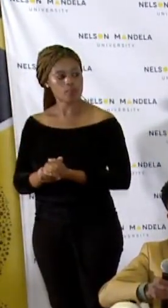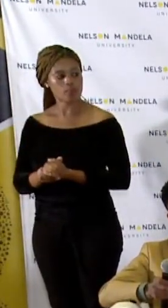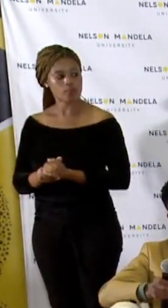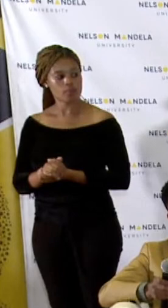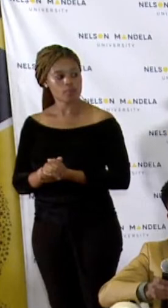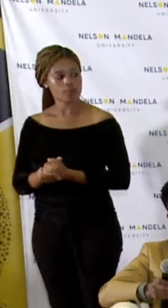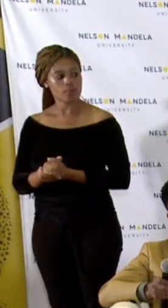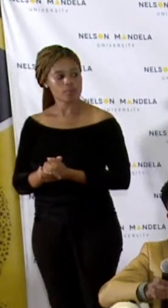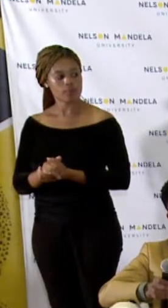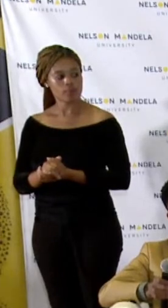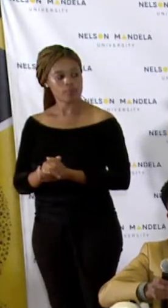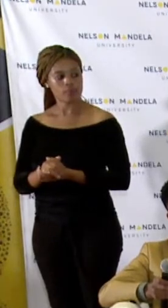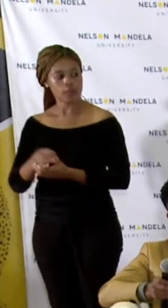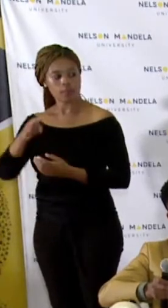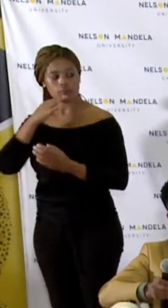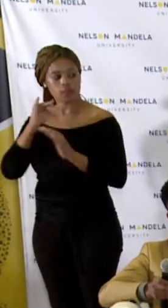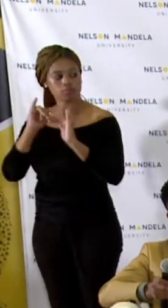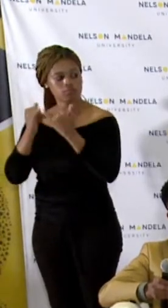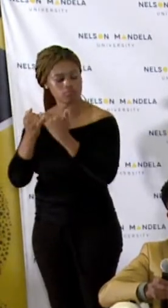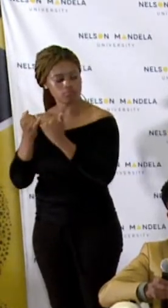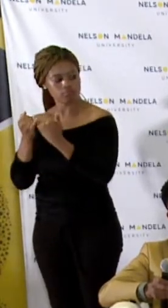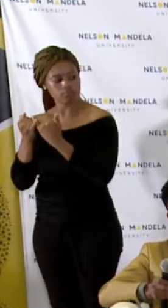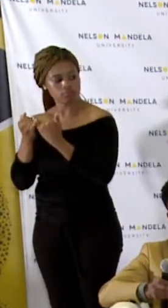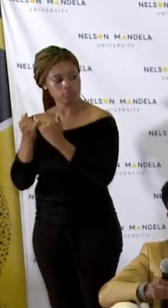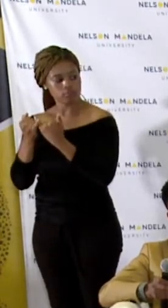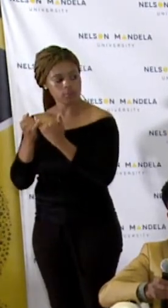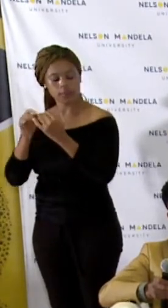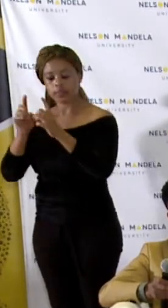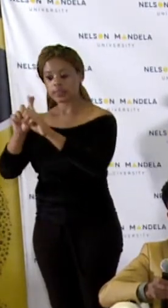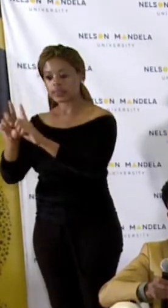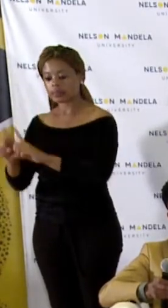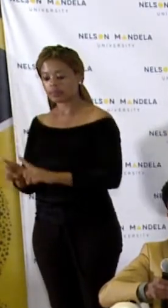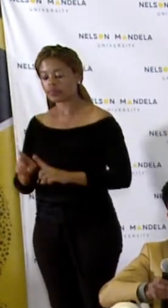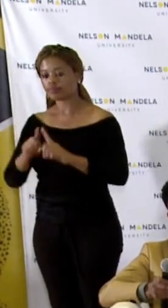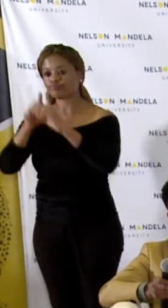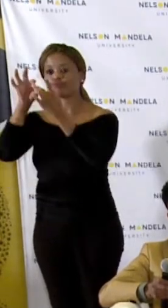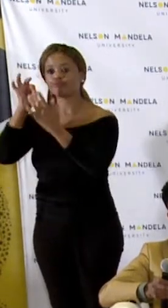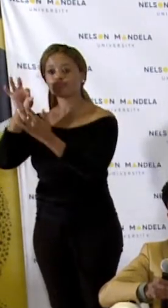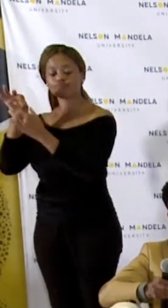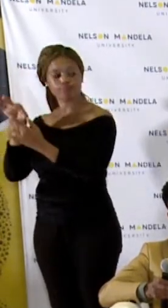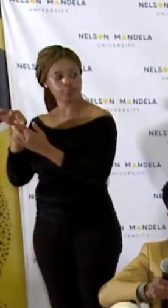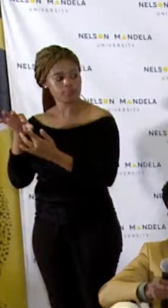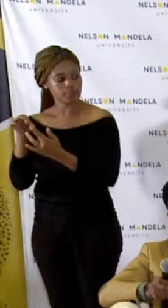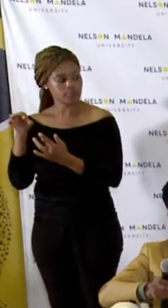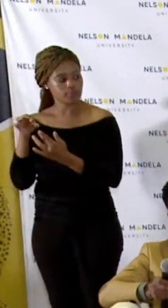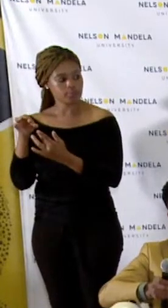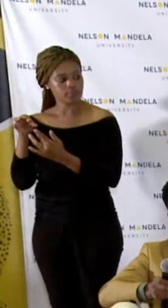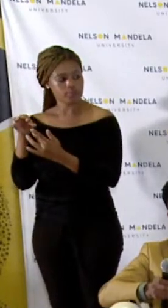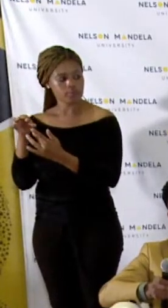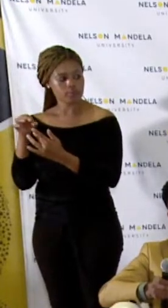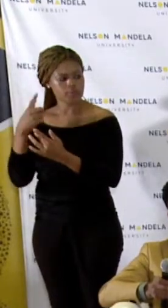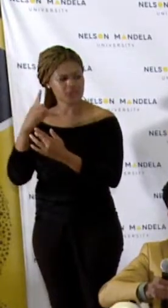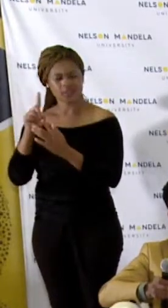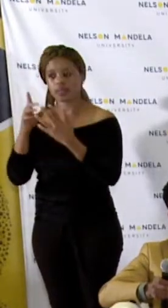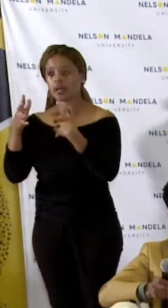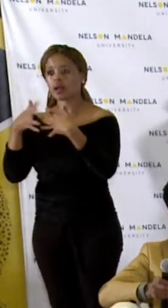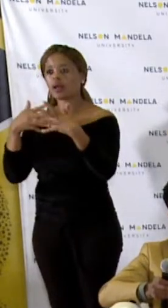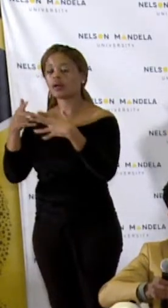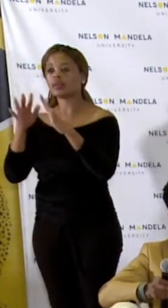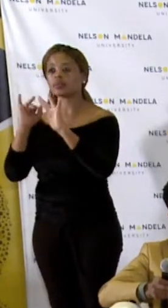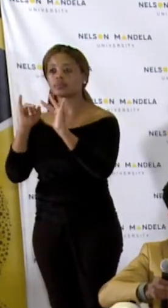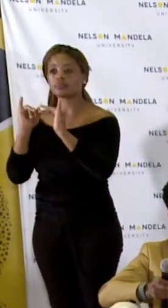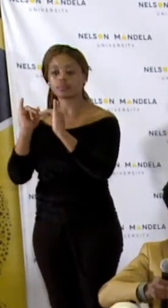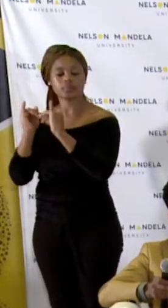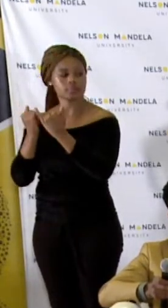be incorporated and spread across multiple jurisdictions. The role of any company,